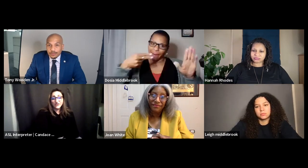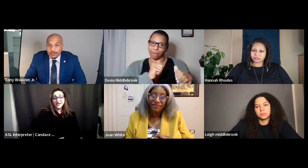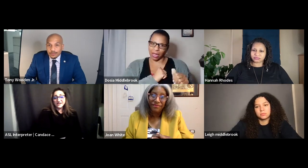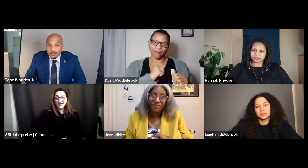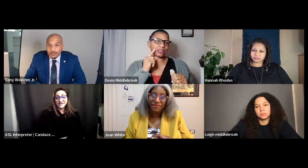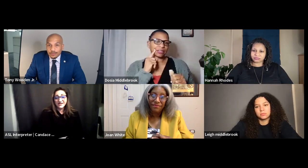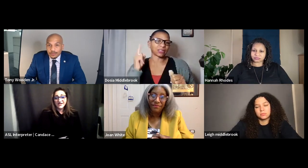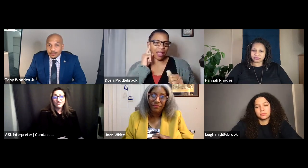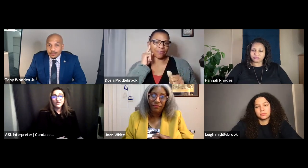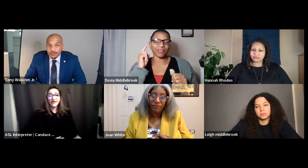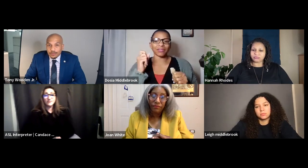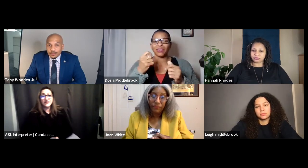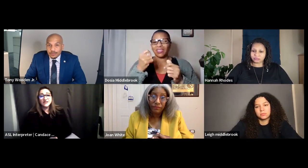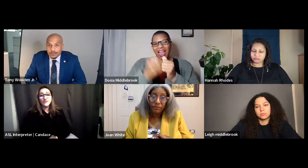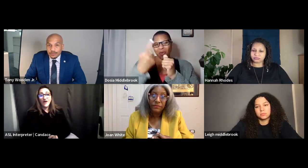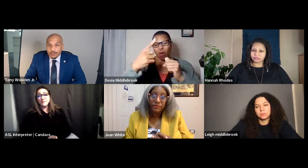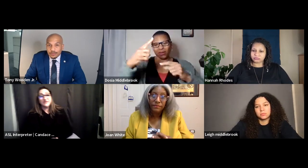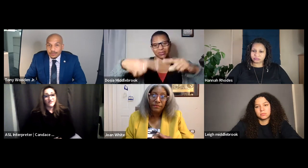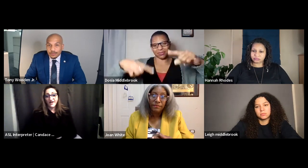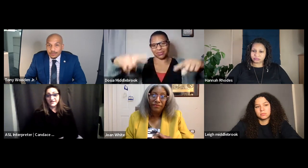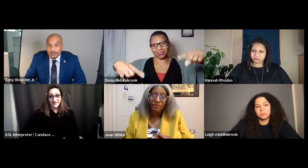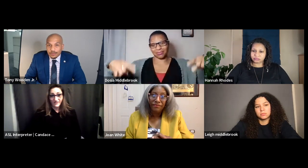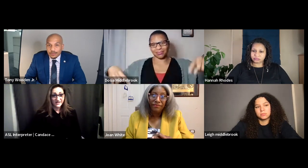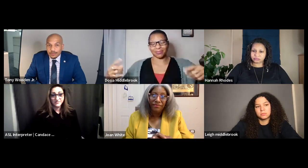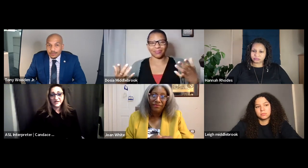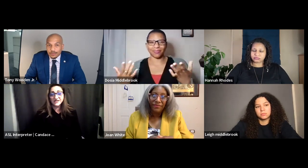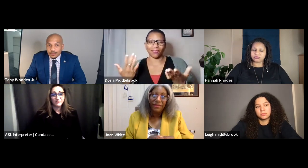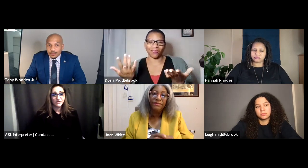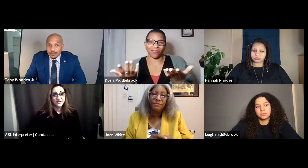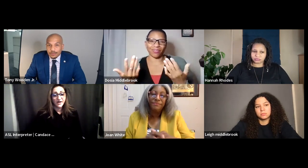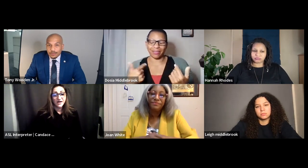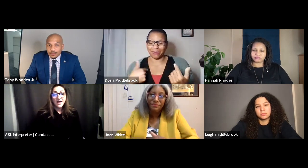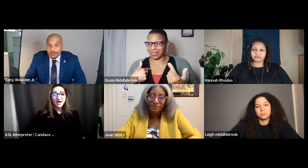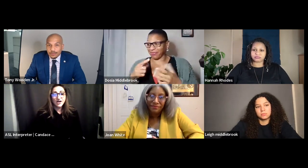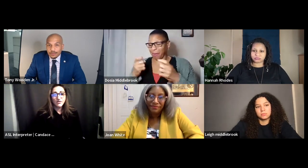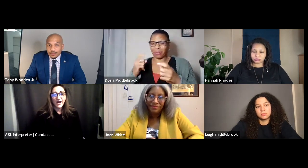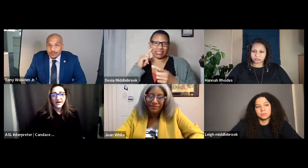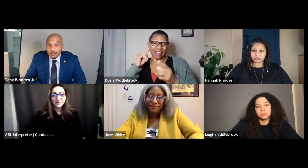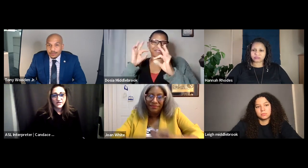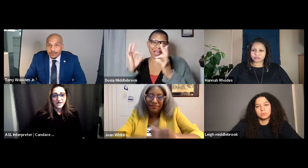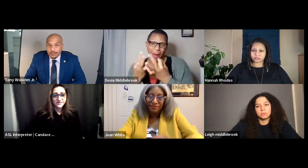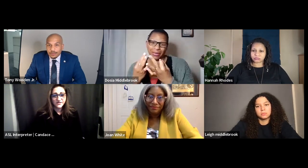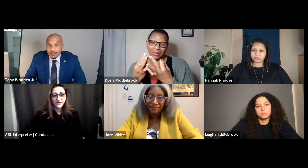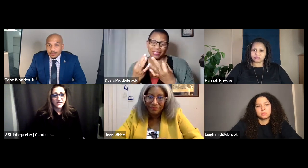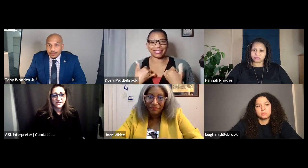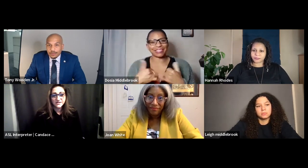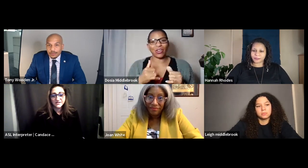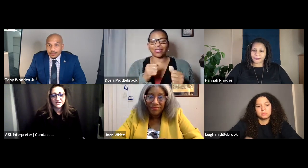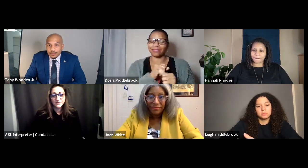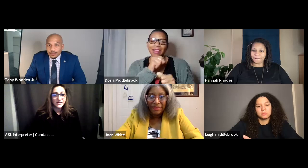or things like that. Really, as myself, I'm deaf, I identify as being a deaf person, but that has a lot of different